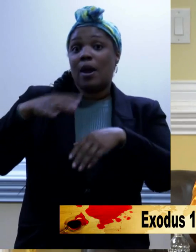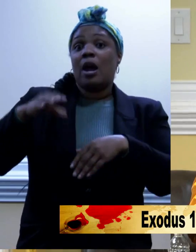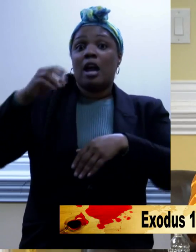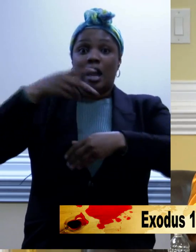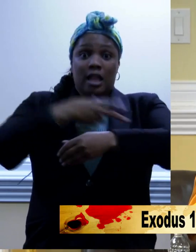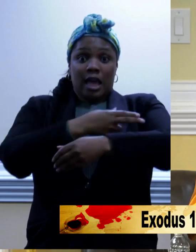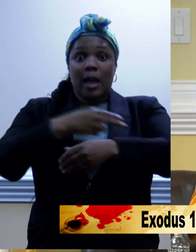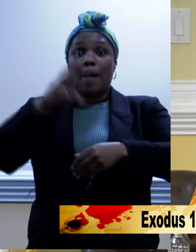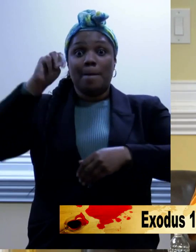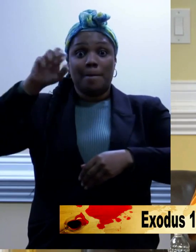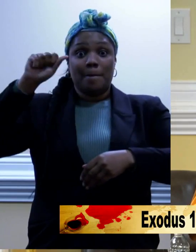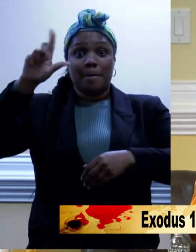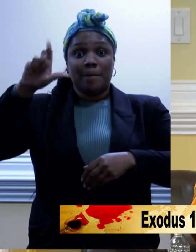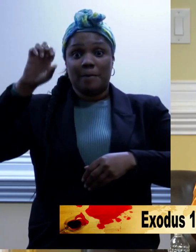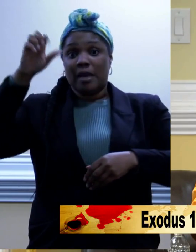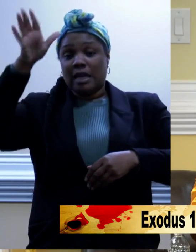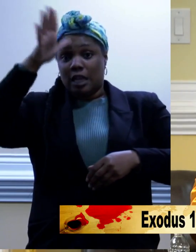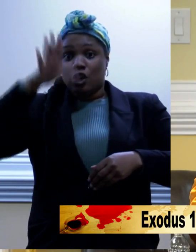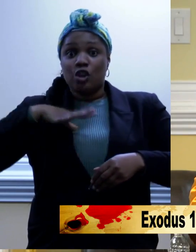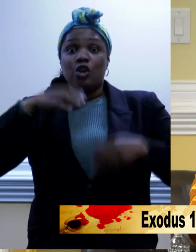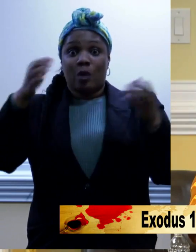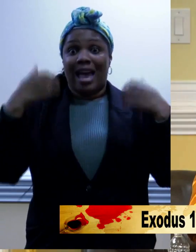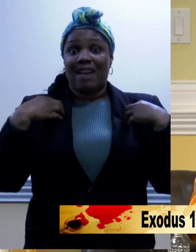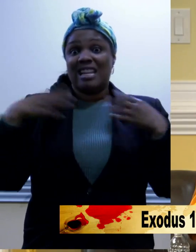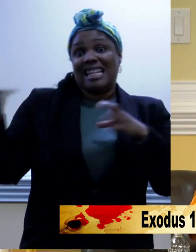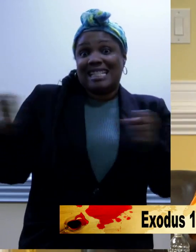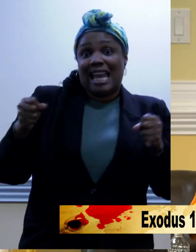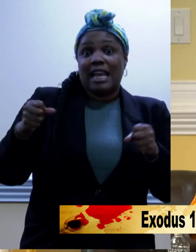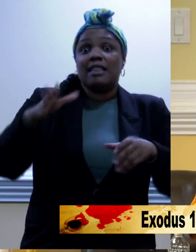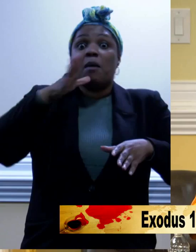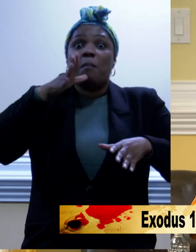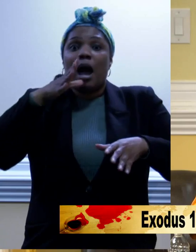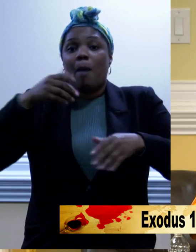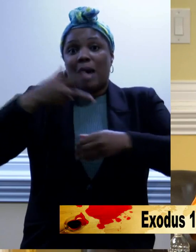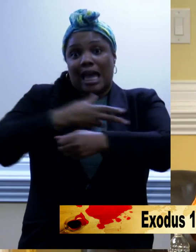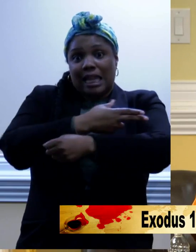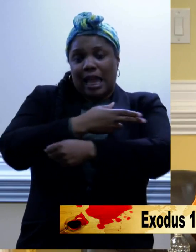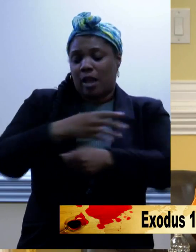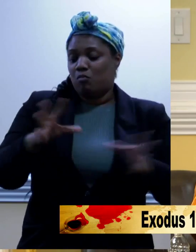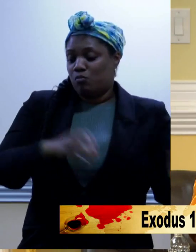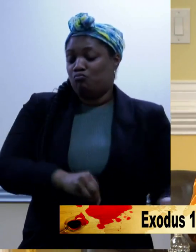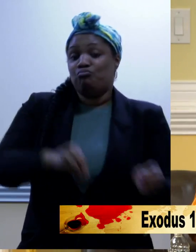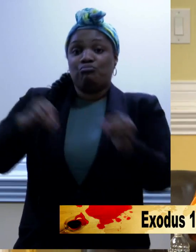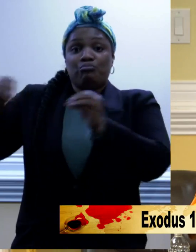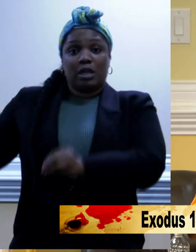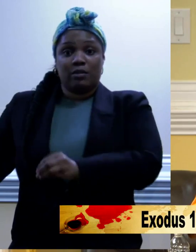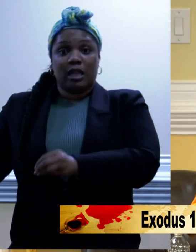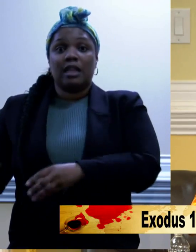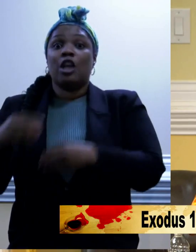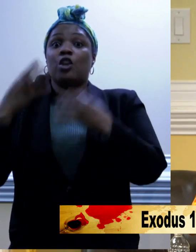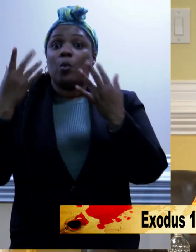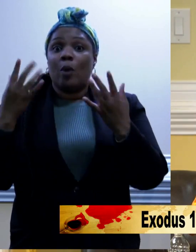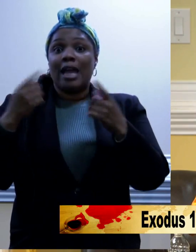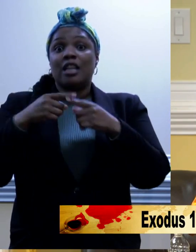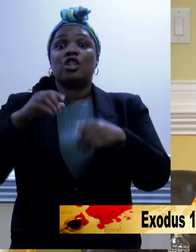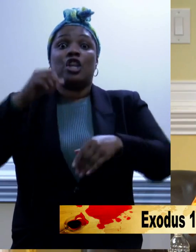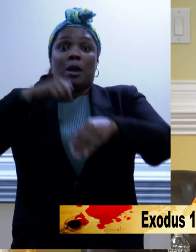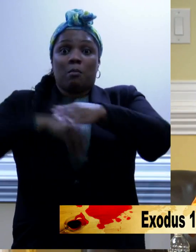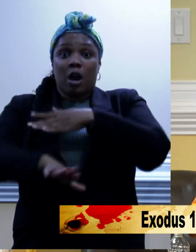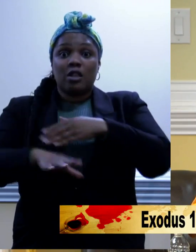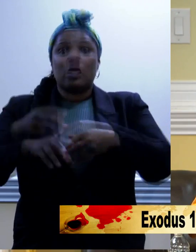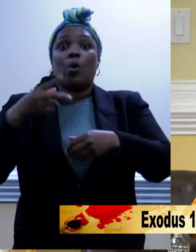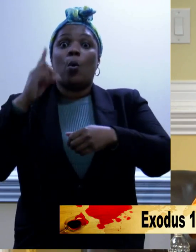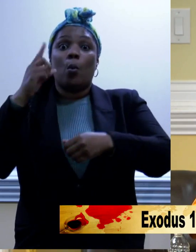have your female male. And she got to have a male, firstborn. Then you got to put that lamb up for how long? Go ahead and